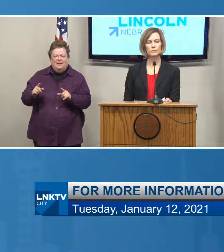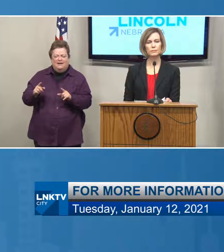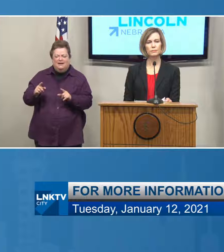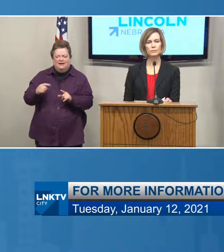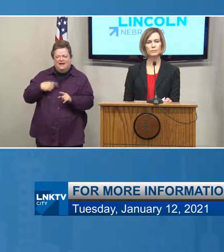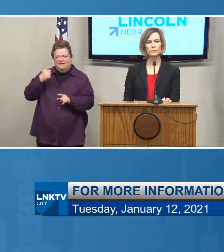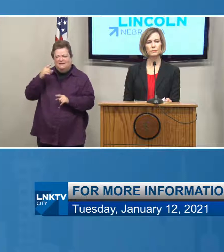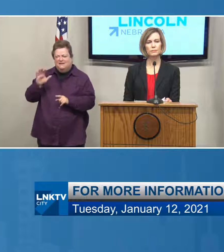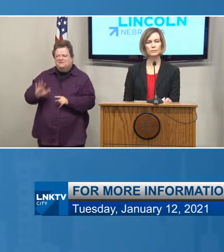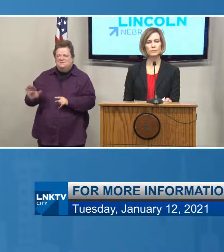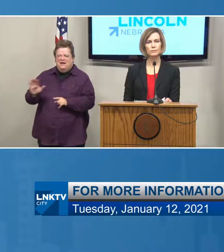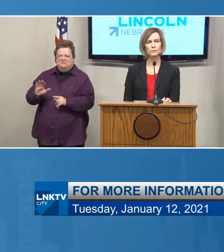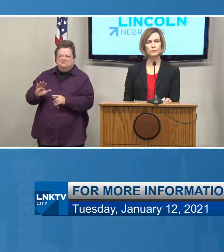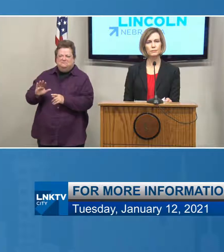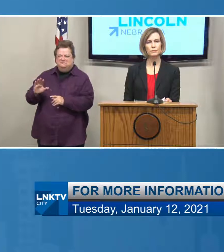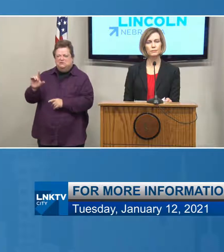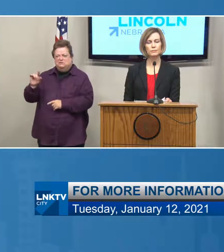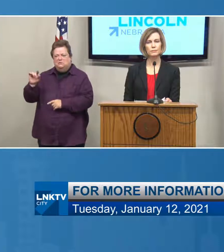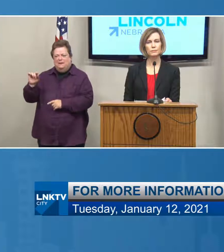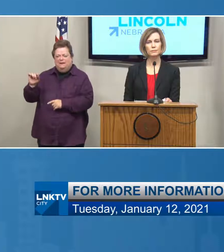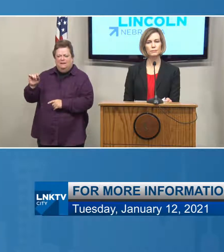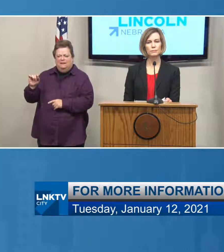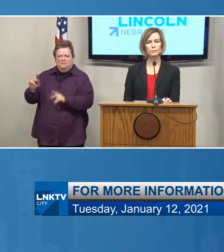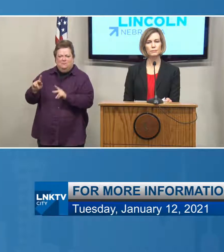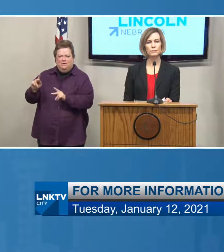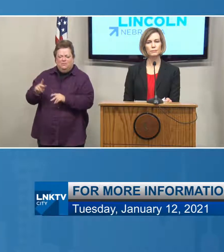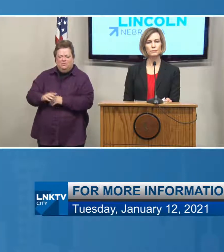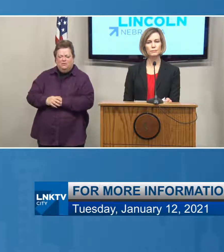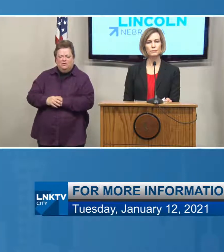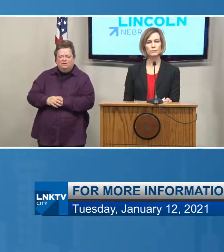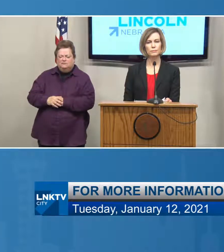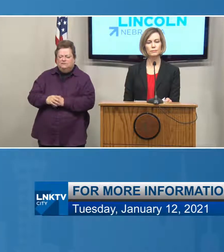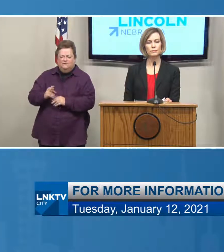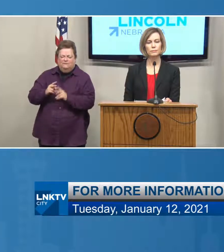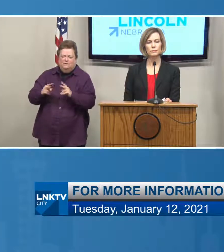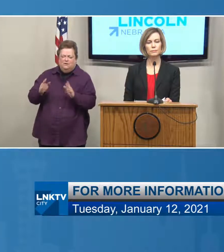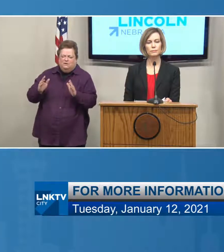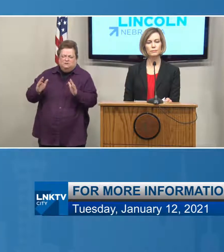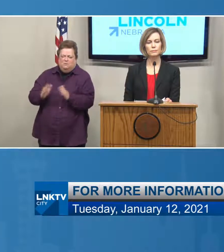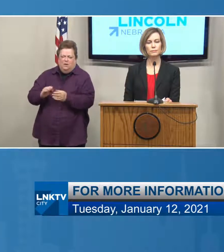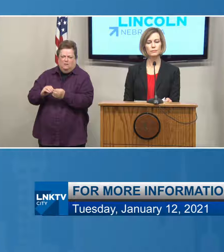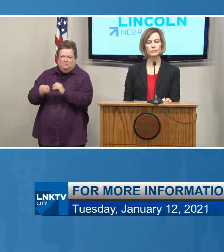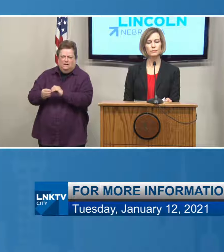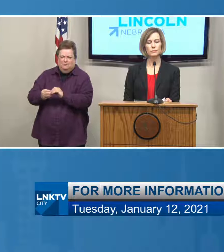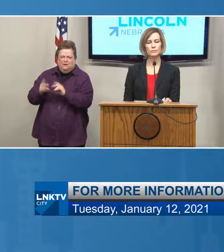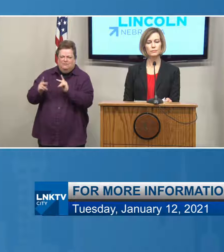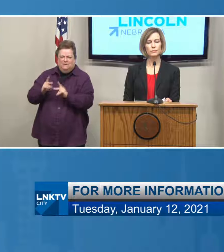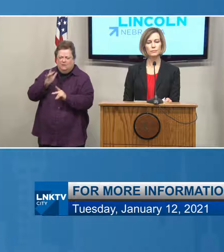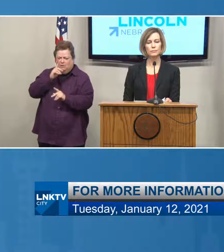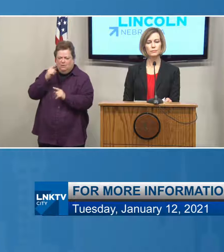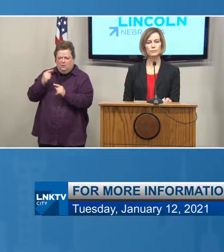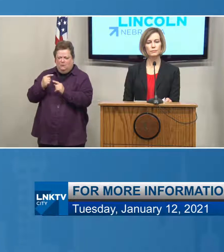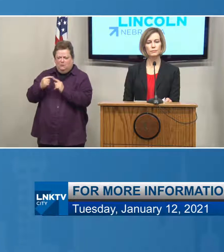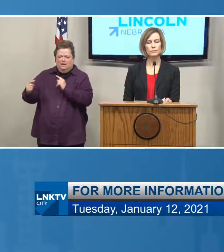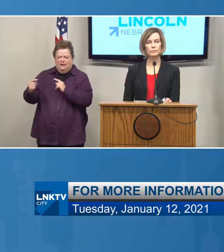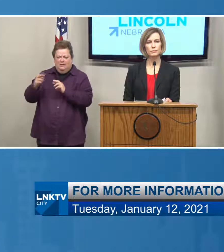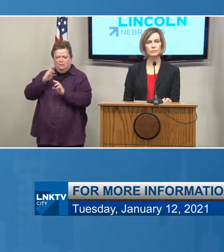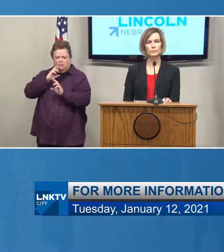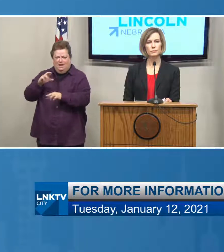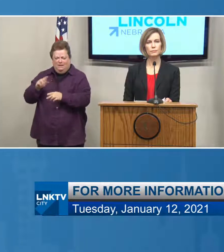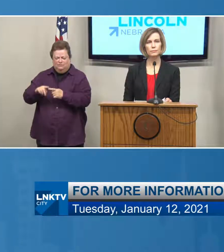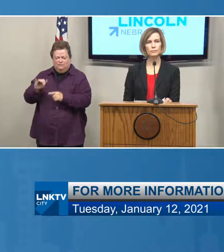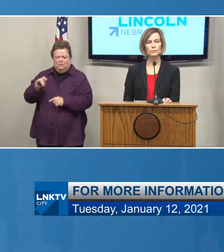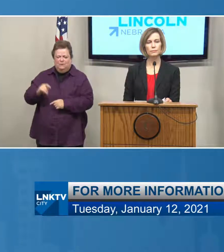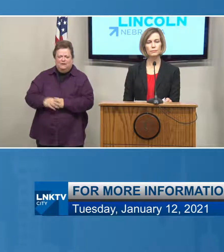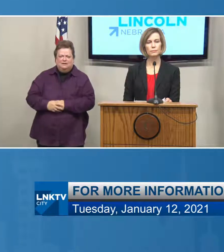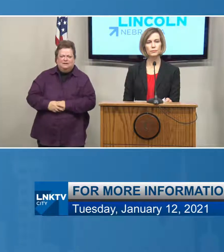20s, and so that it's a very small number. And so one of the things that's done